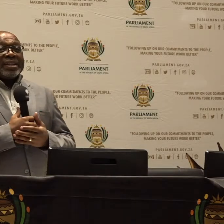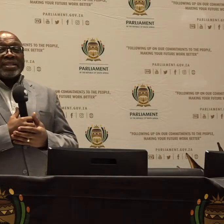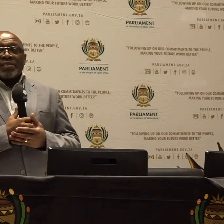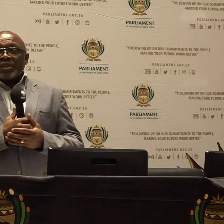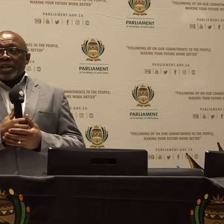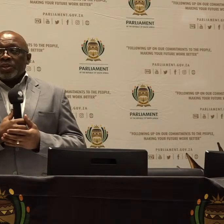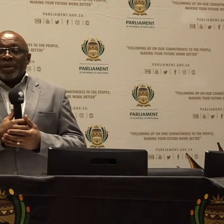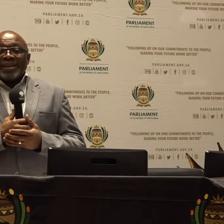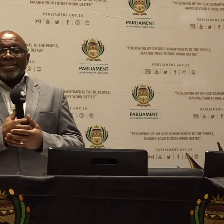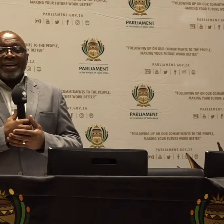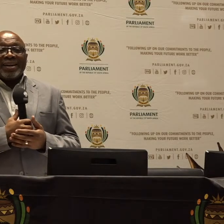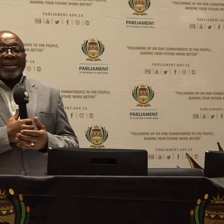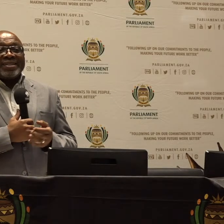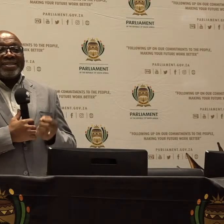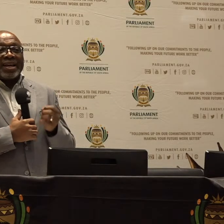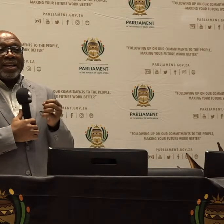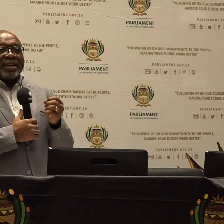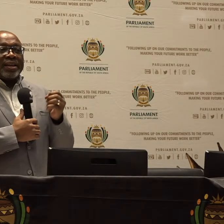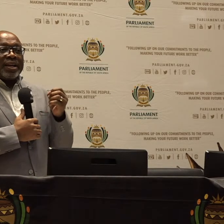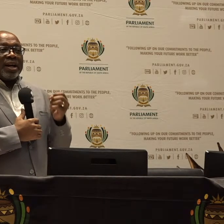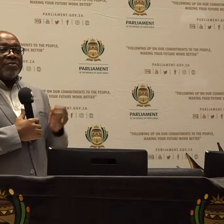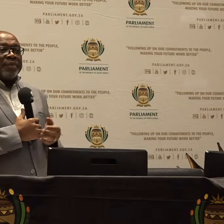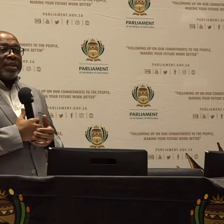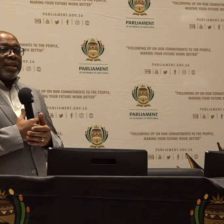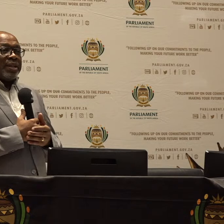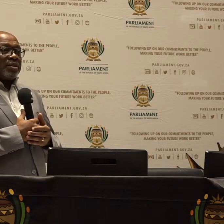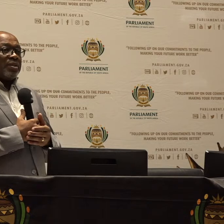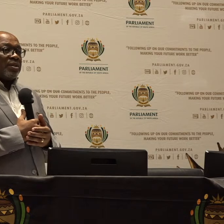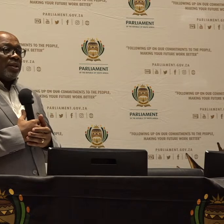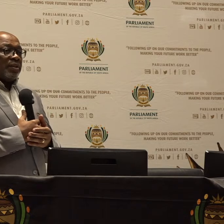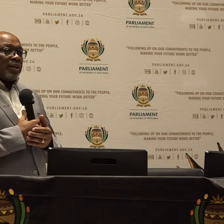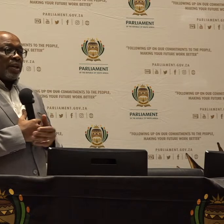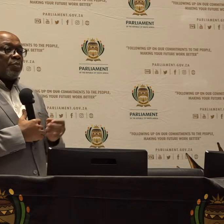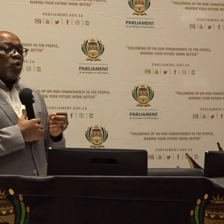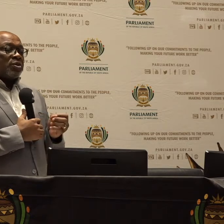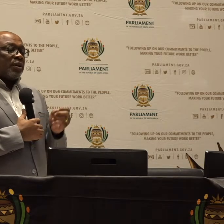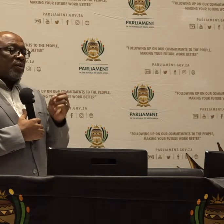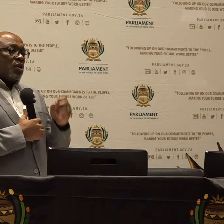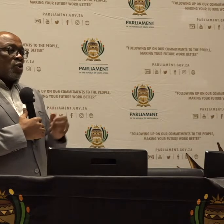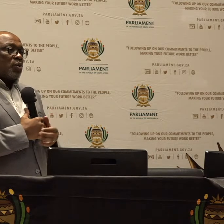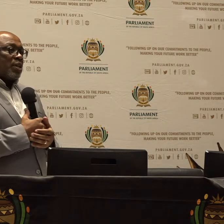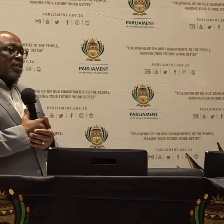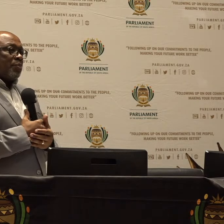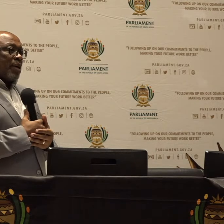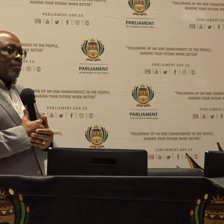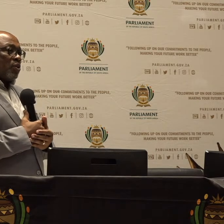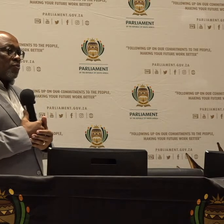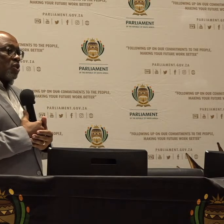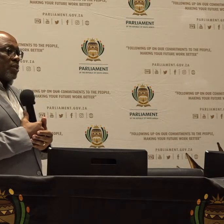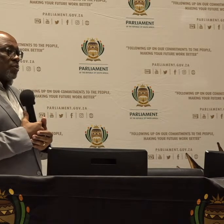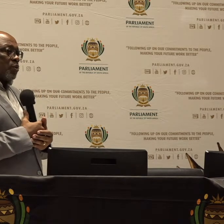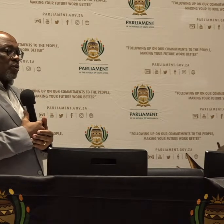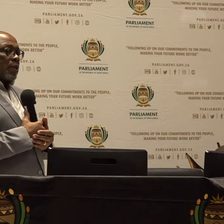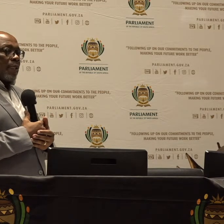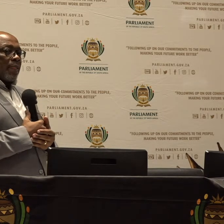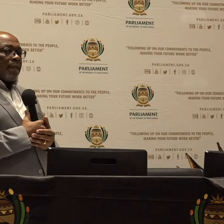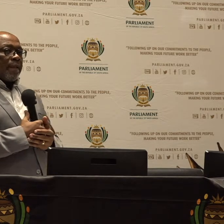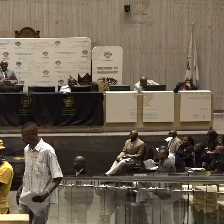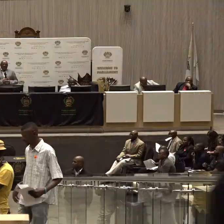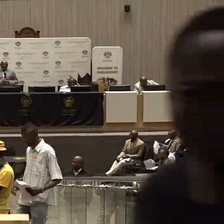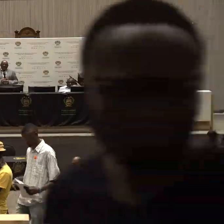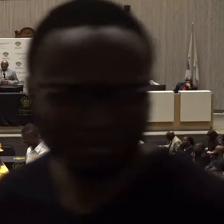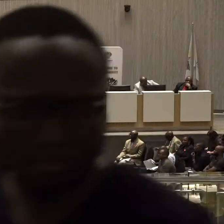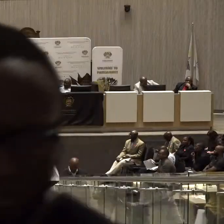the rail safety regulator is a government entity reporting to the Department of